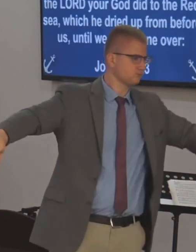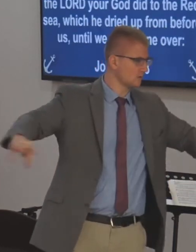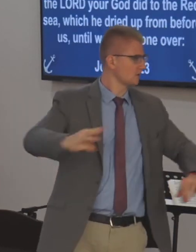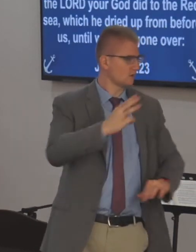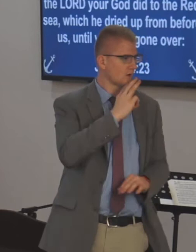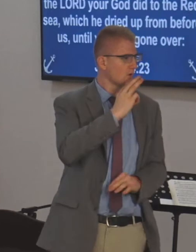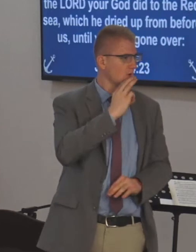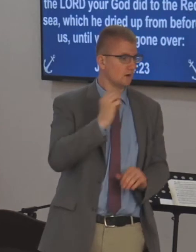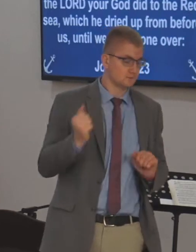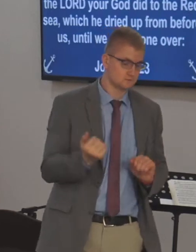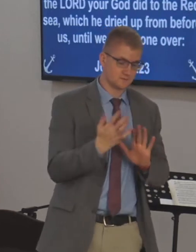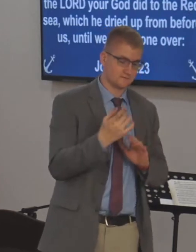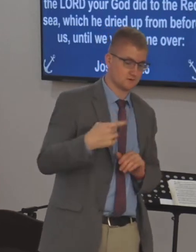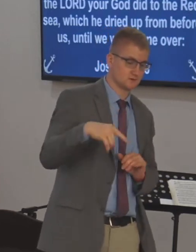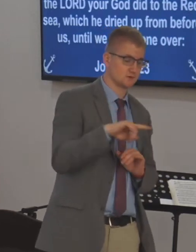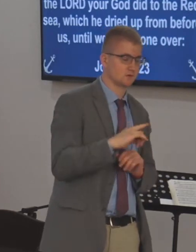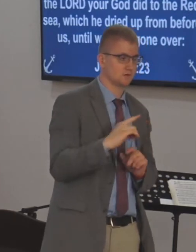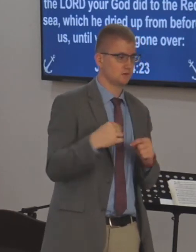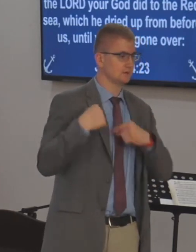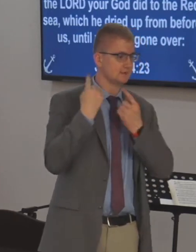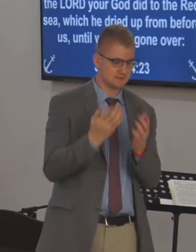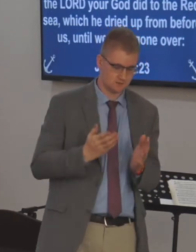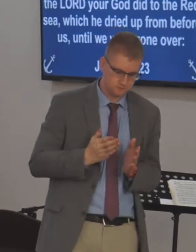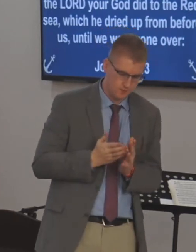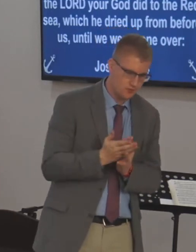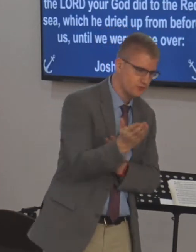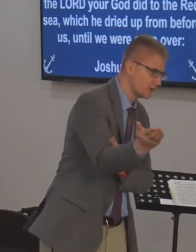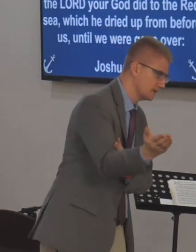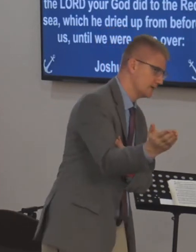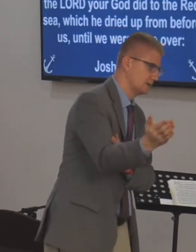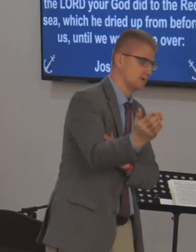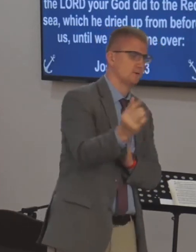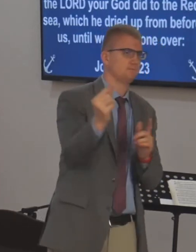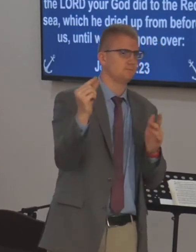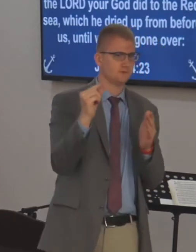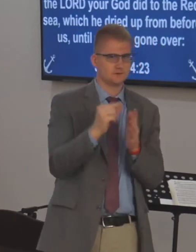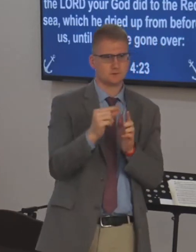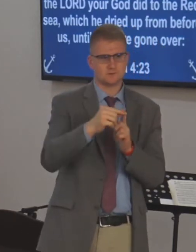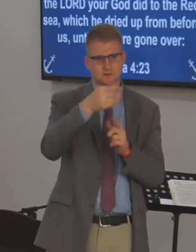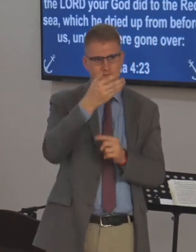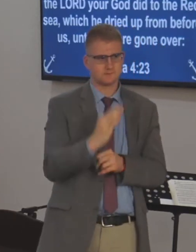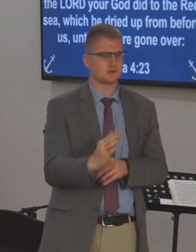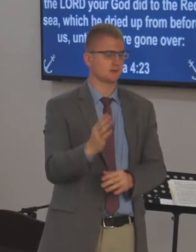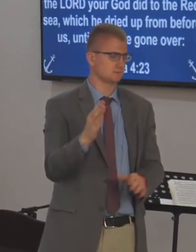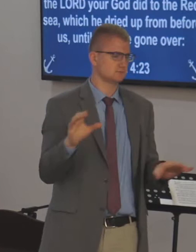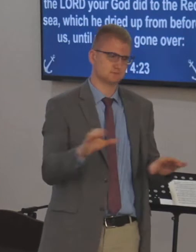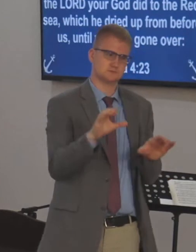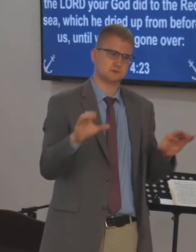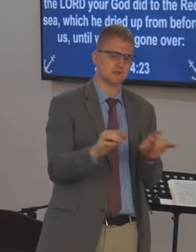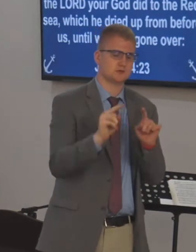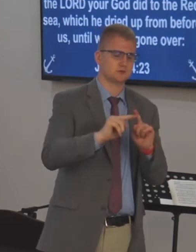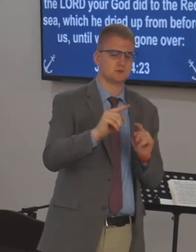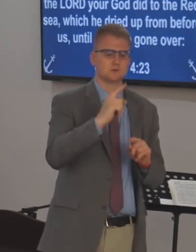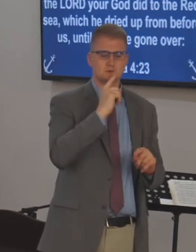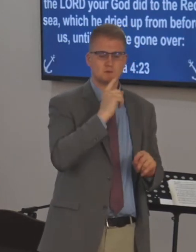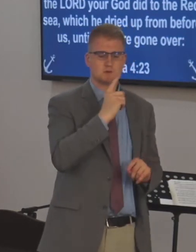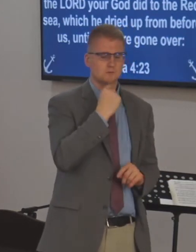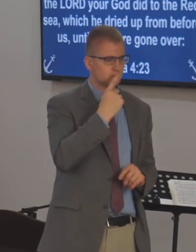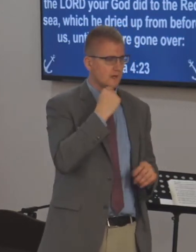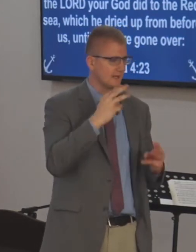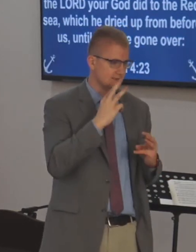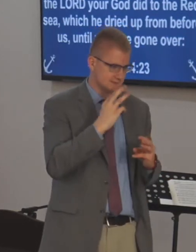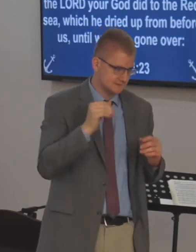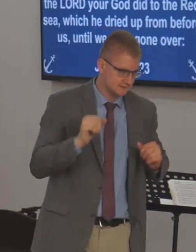you, until you were passed over, as the Lord your God did to the Red Sea, way back, remember when they did that, which he dried